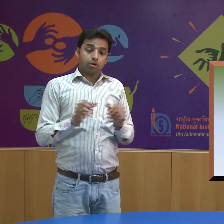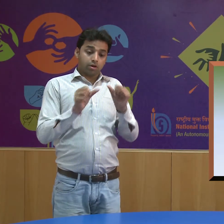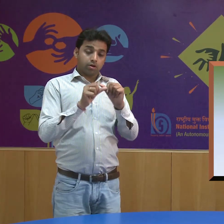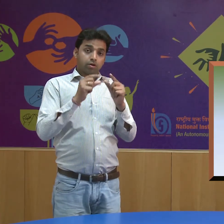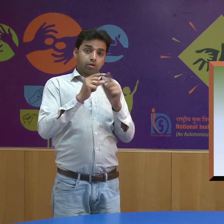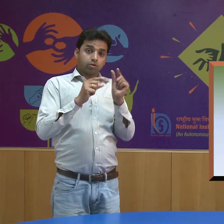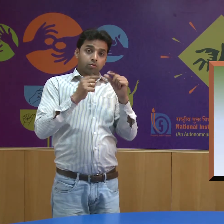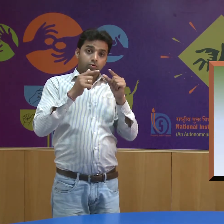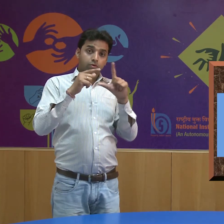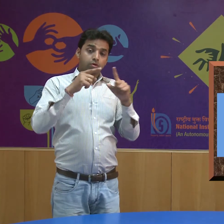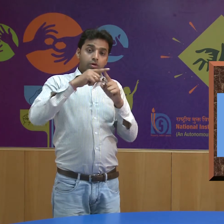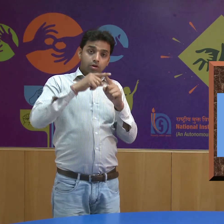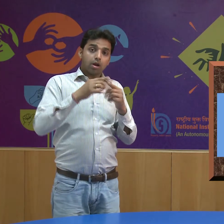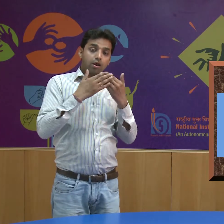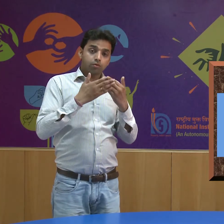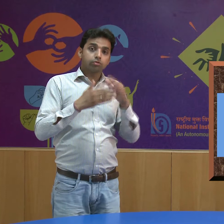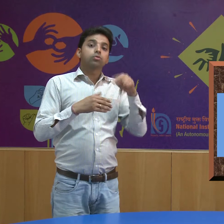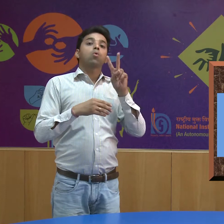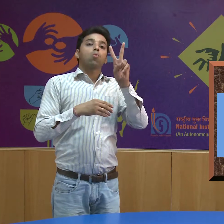vocational education, etc.